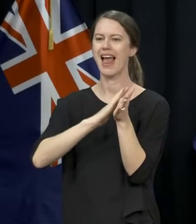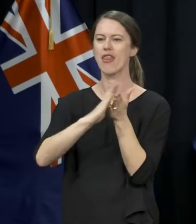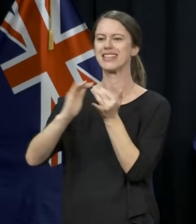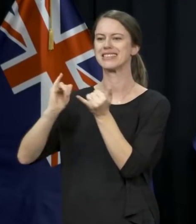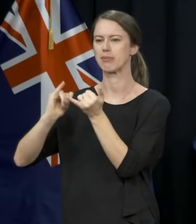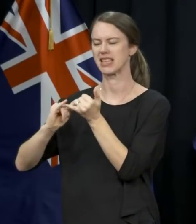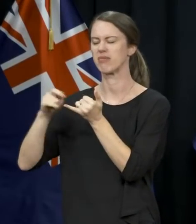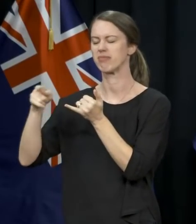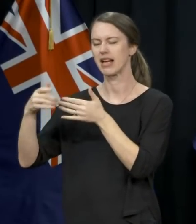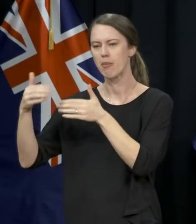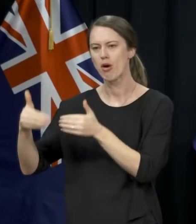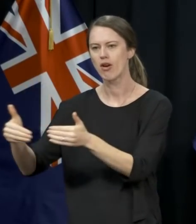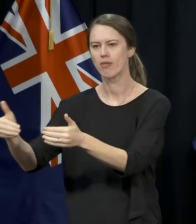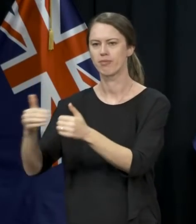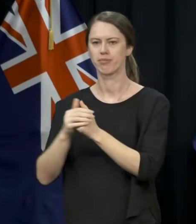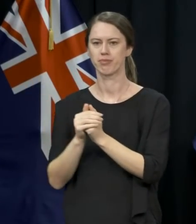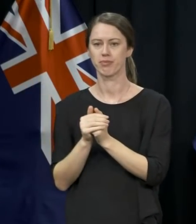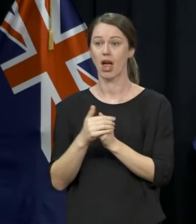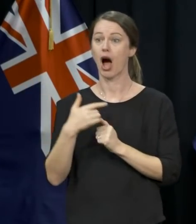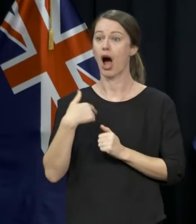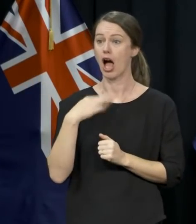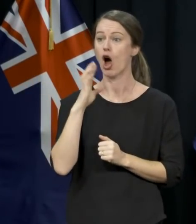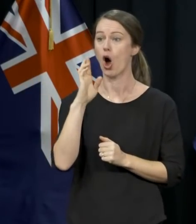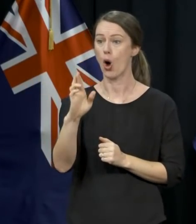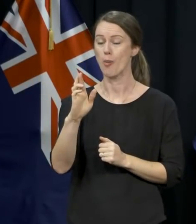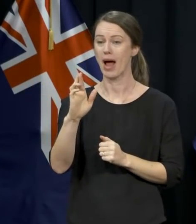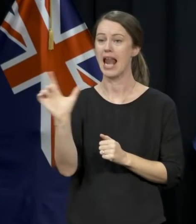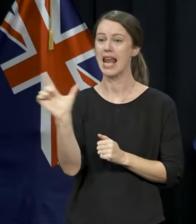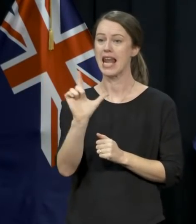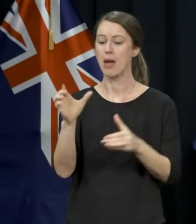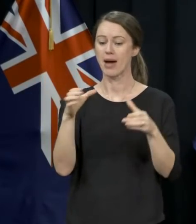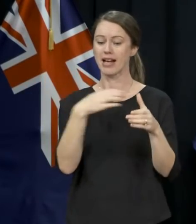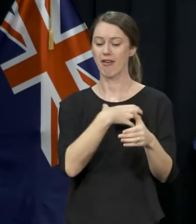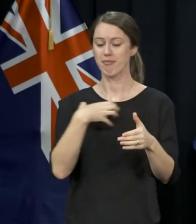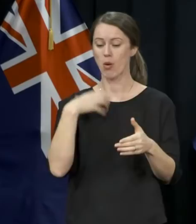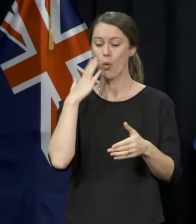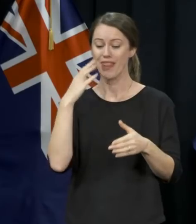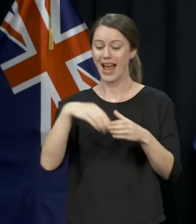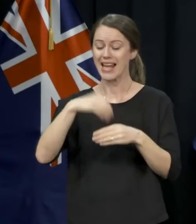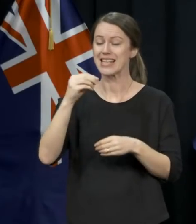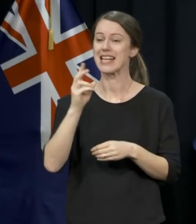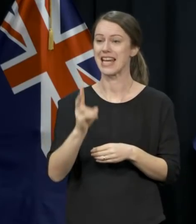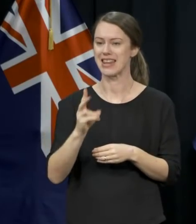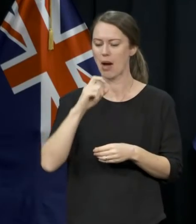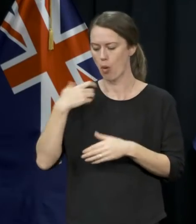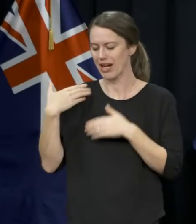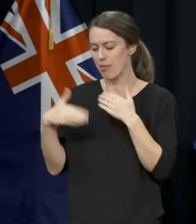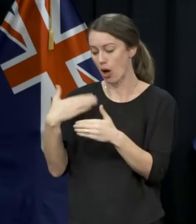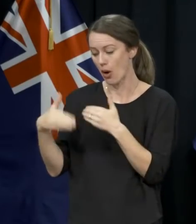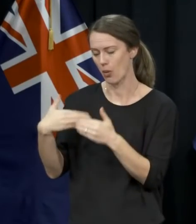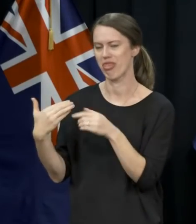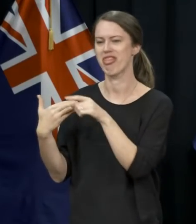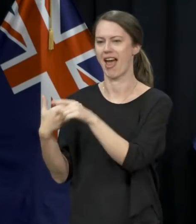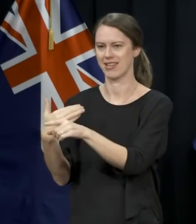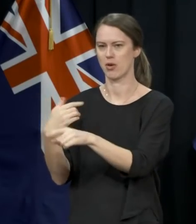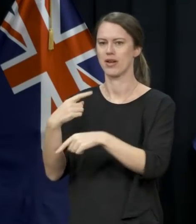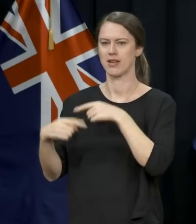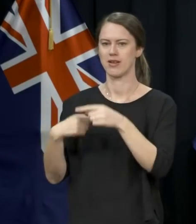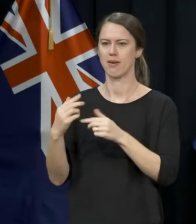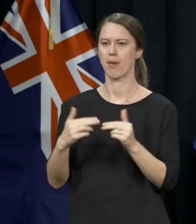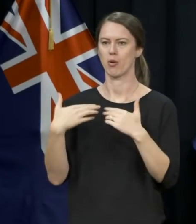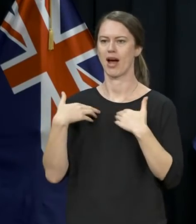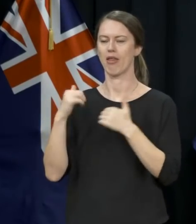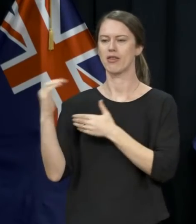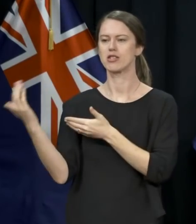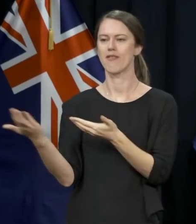sincere hope that a re-elected Labour-led government will drive forward that agenda and that we continue to build a health service that